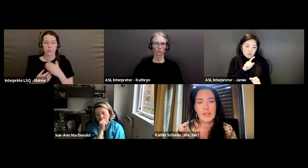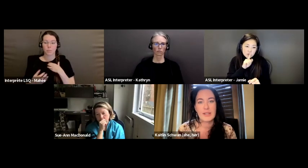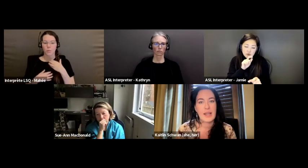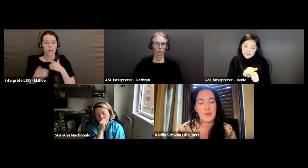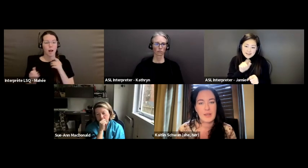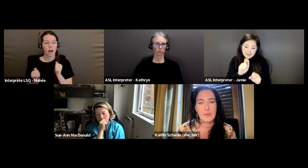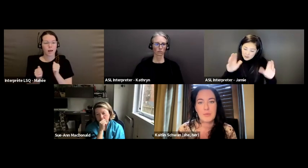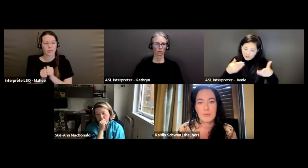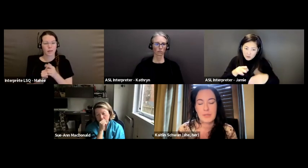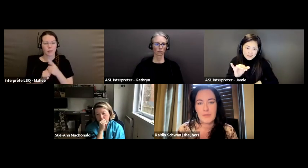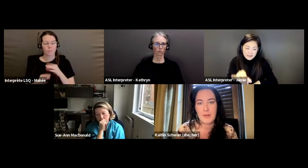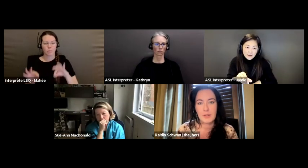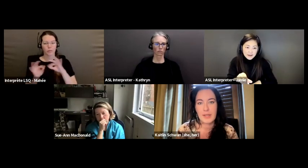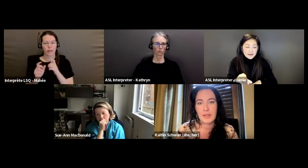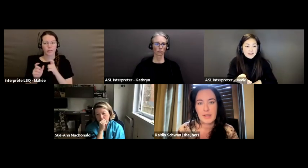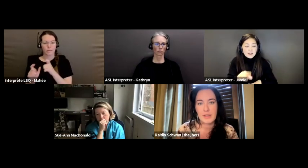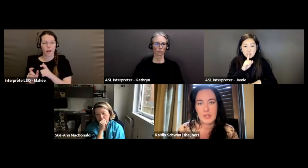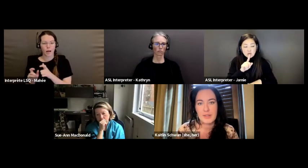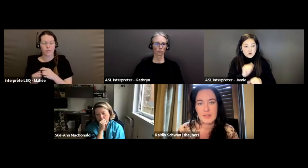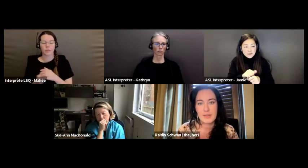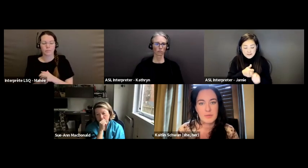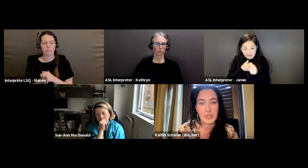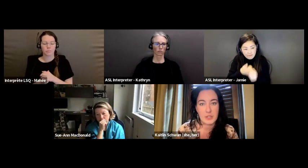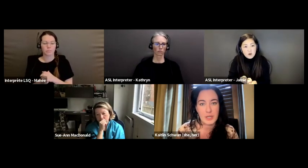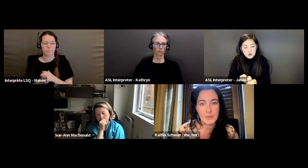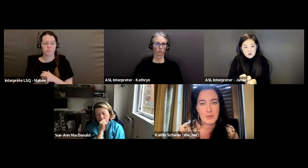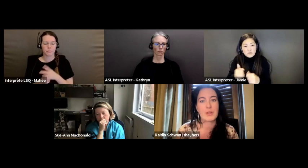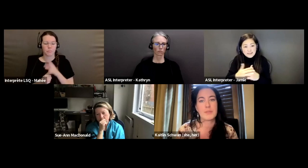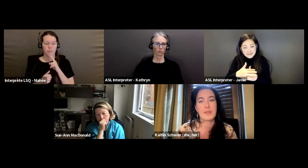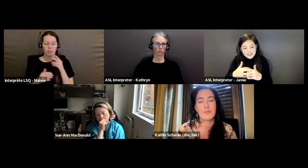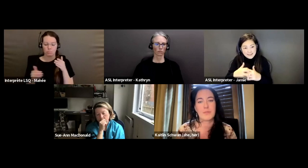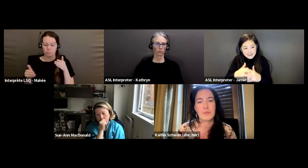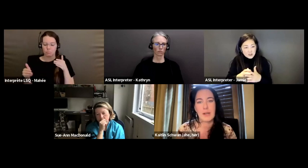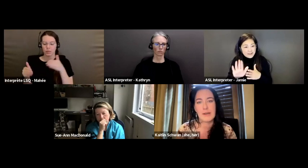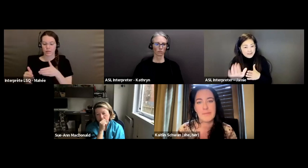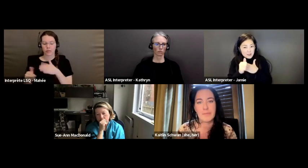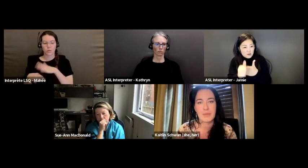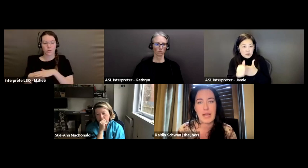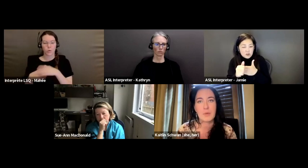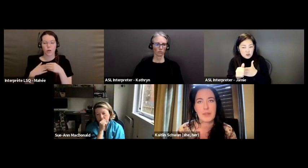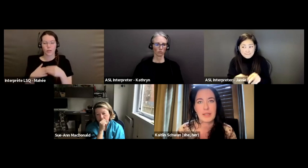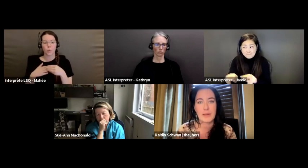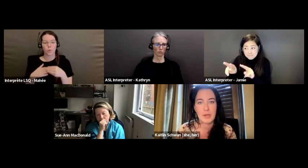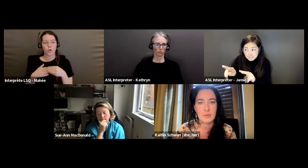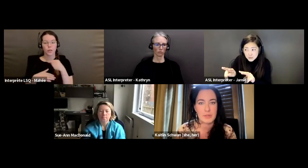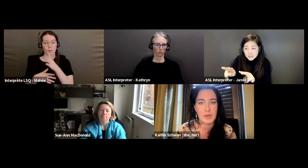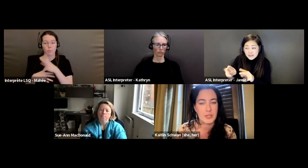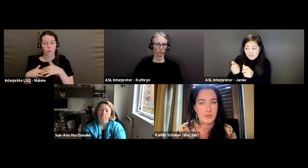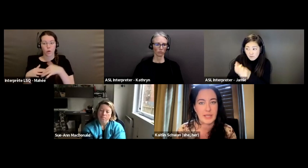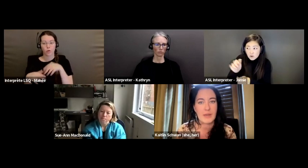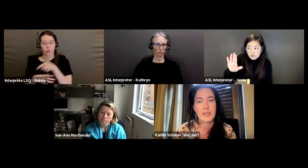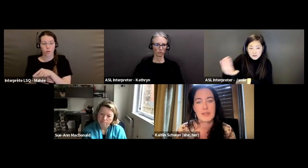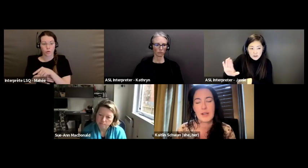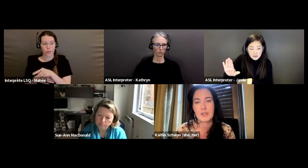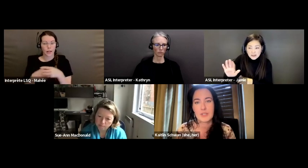on now and be really following Indigenous leadership in terms of how we're thinking about and responding